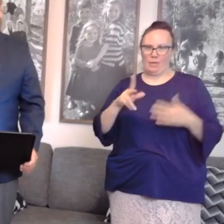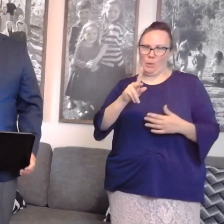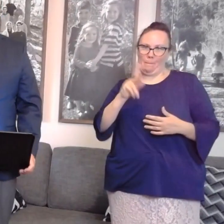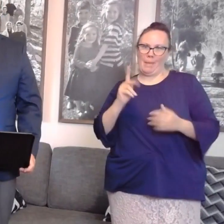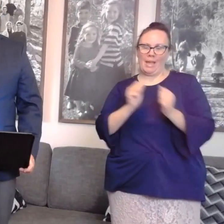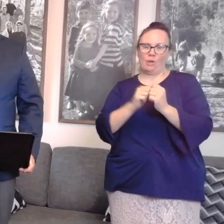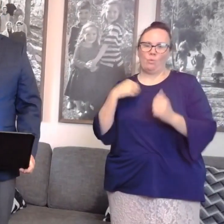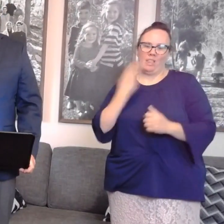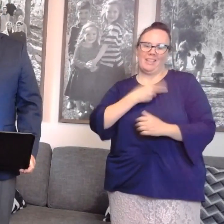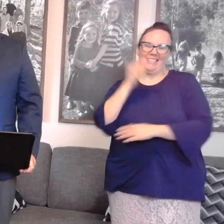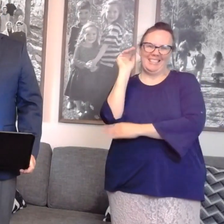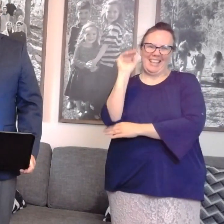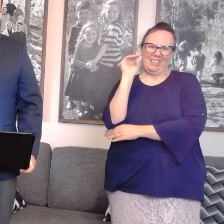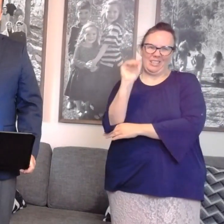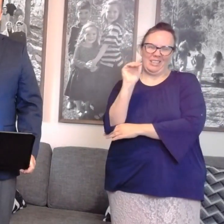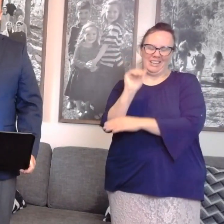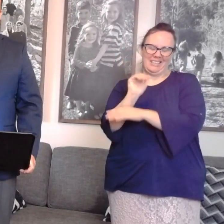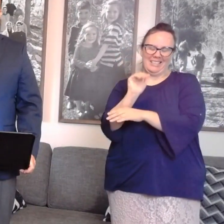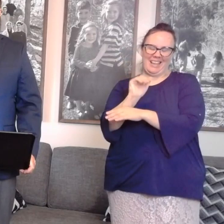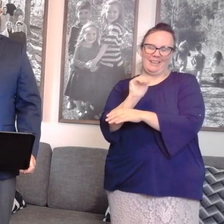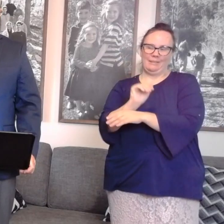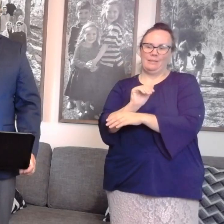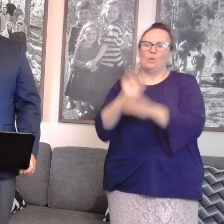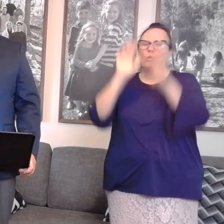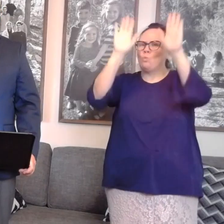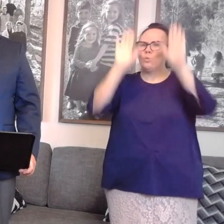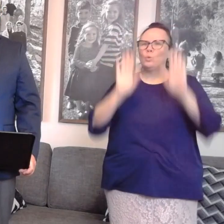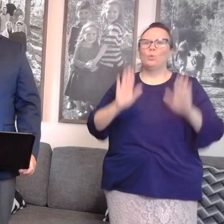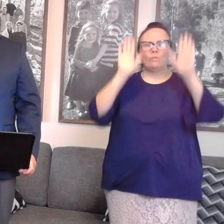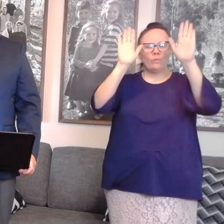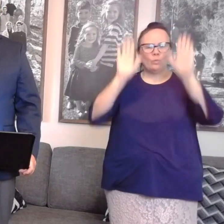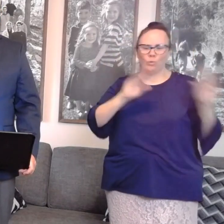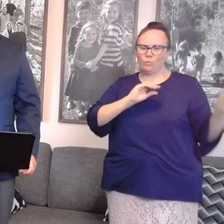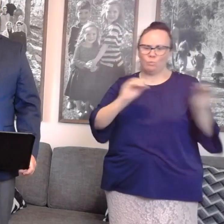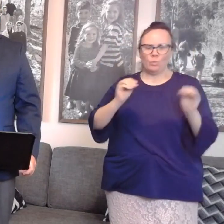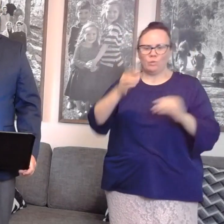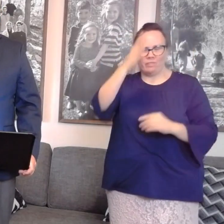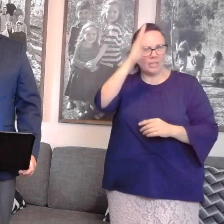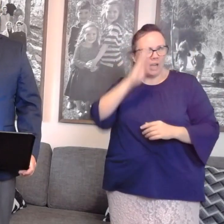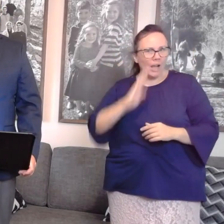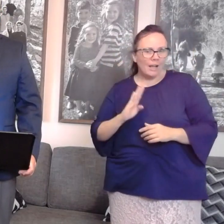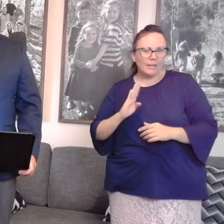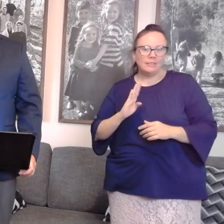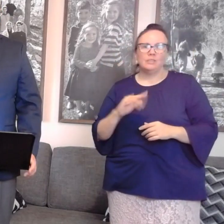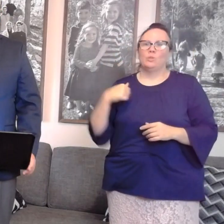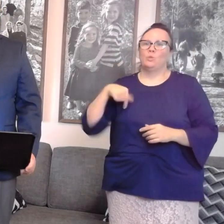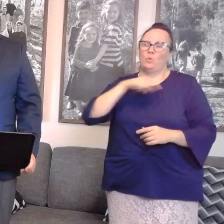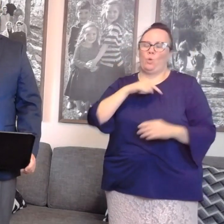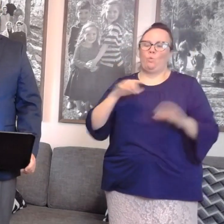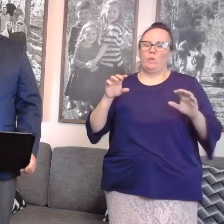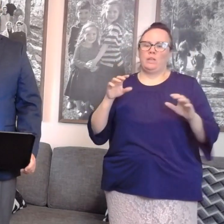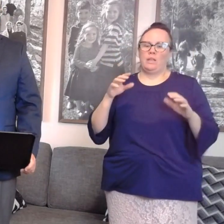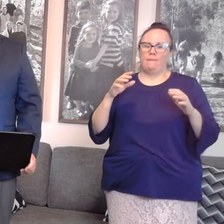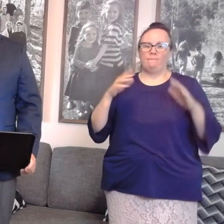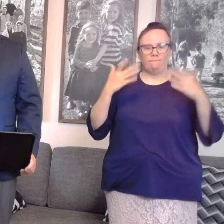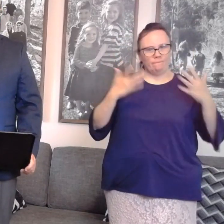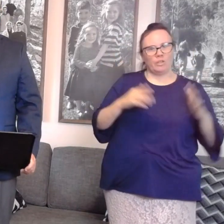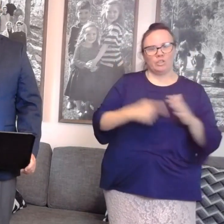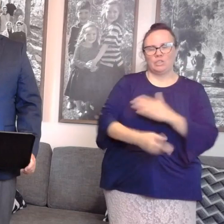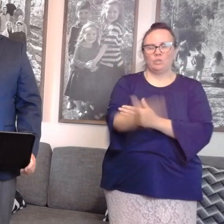With us this evening, and what a wonderful move of God we had in the service this